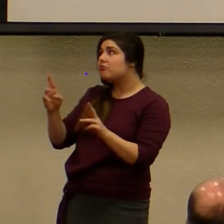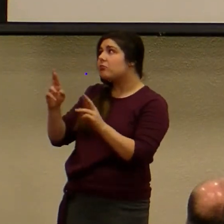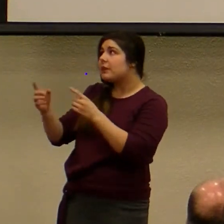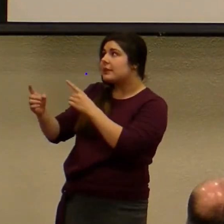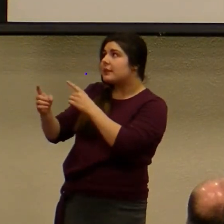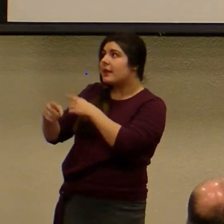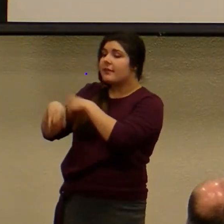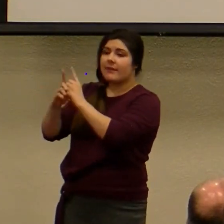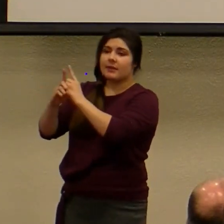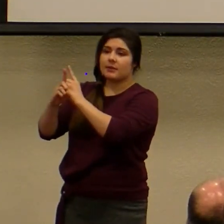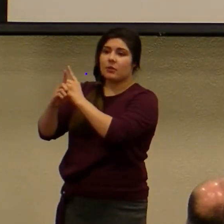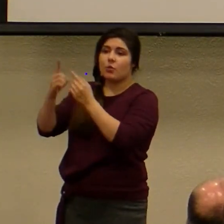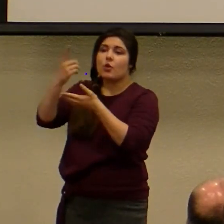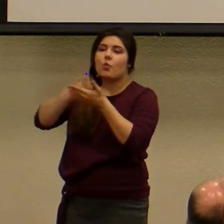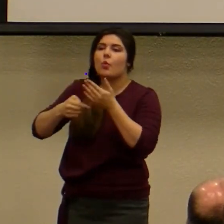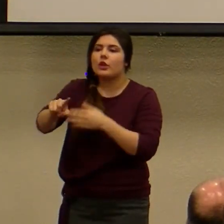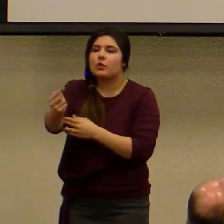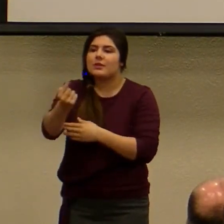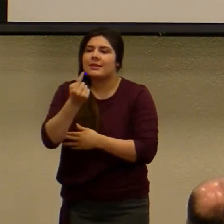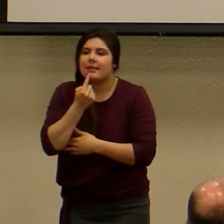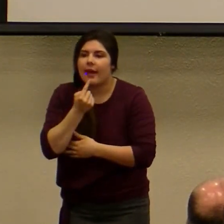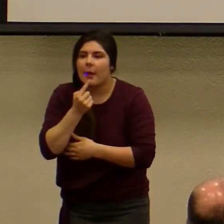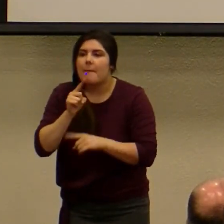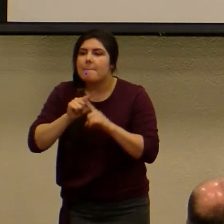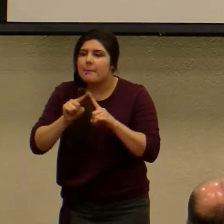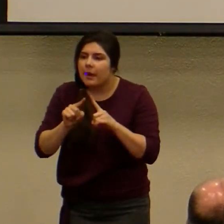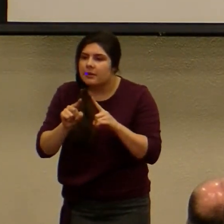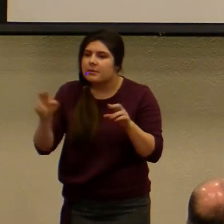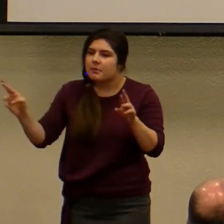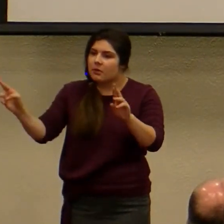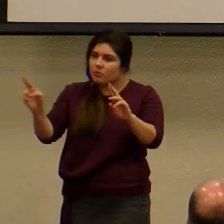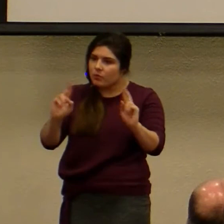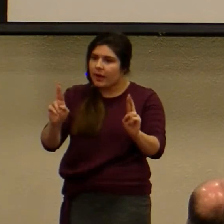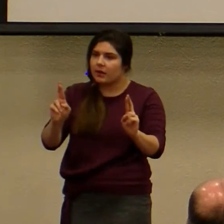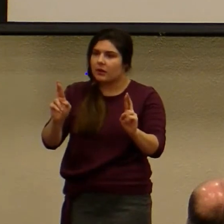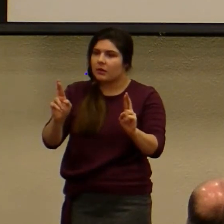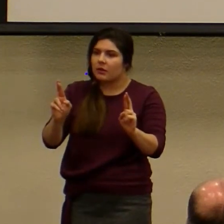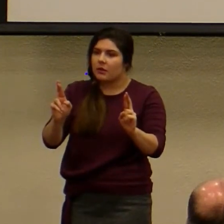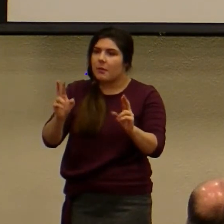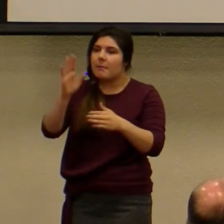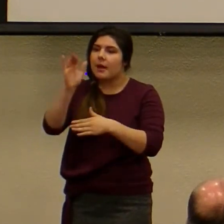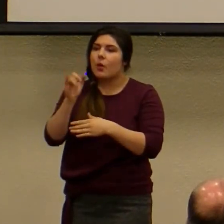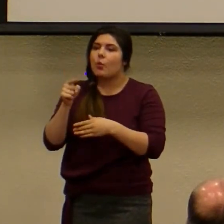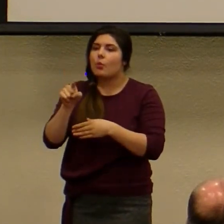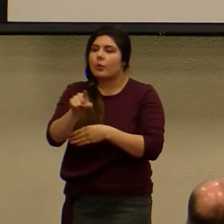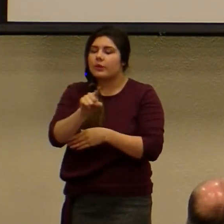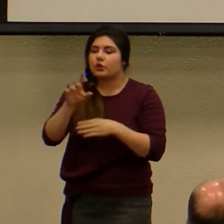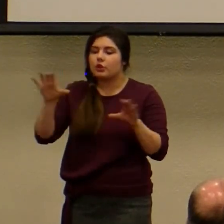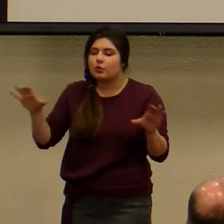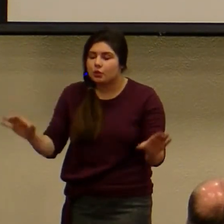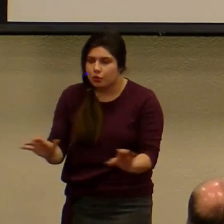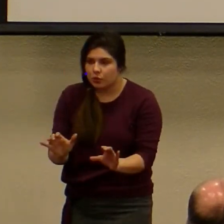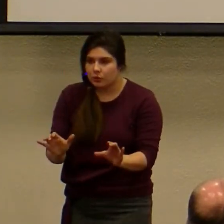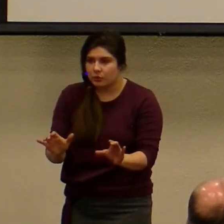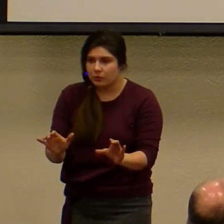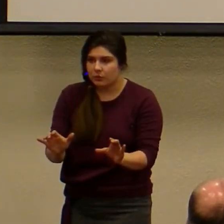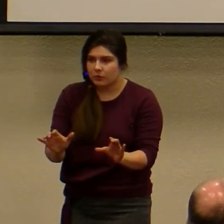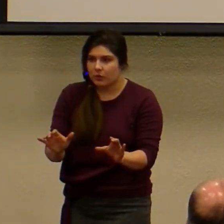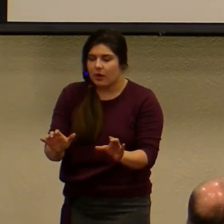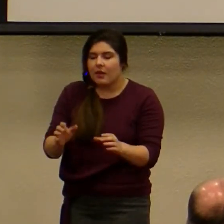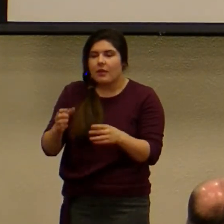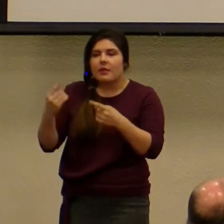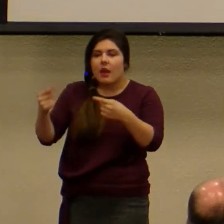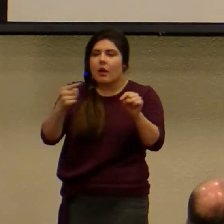what you say, but be ready to make your case by what you do. The argument of your